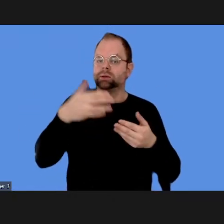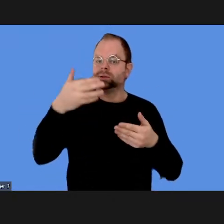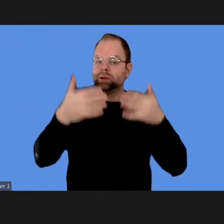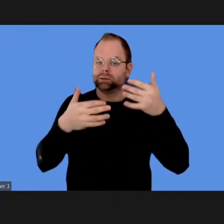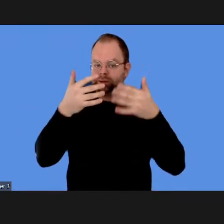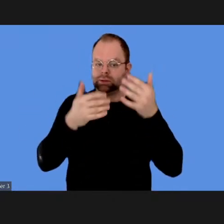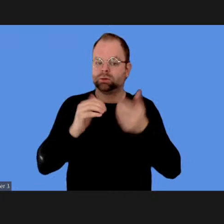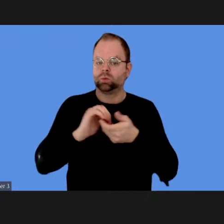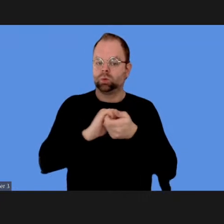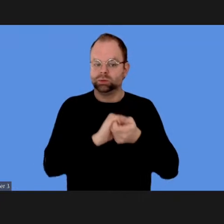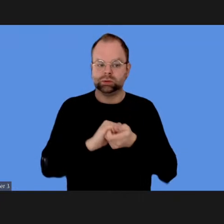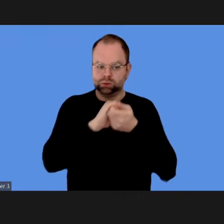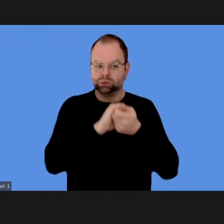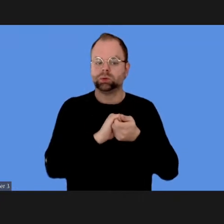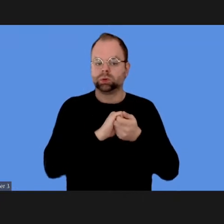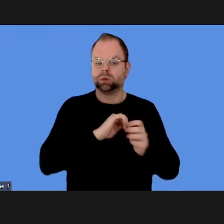global